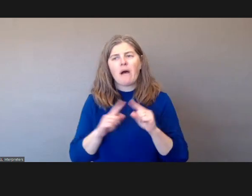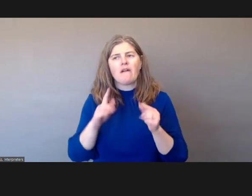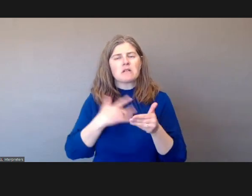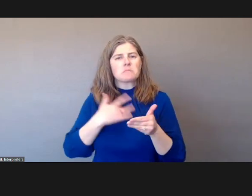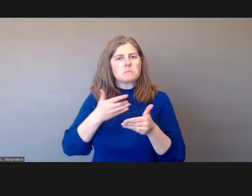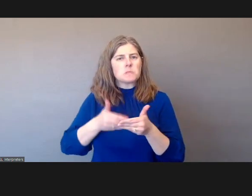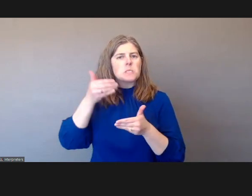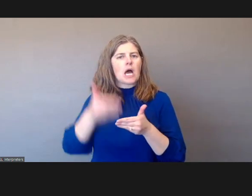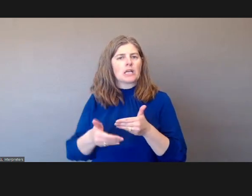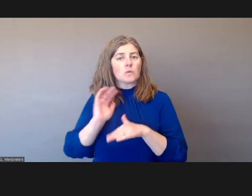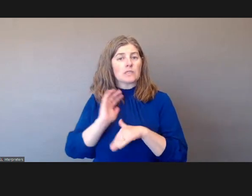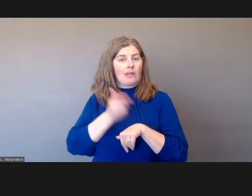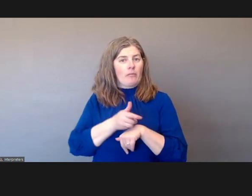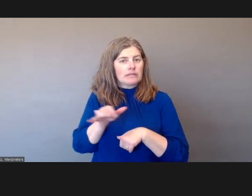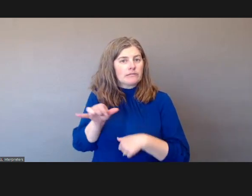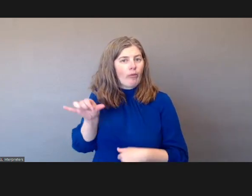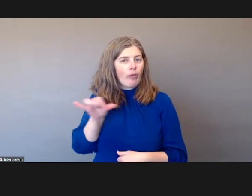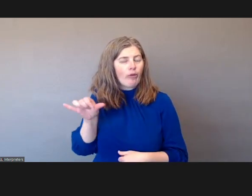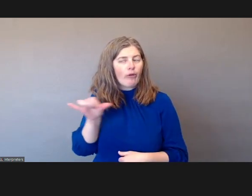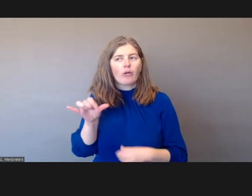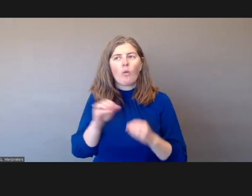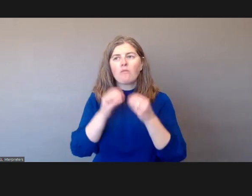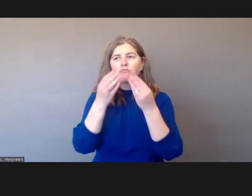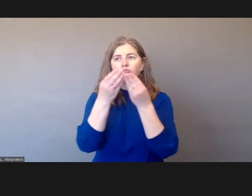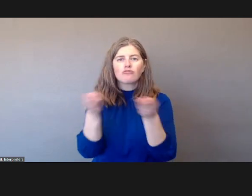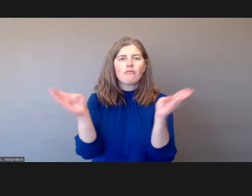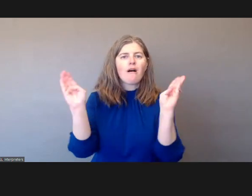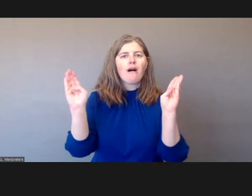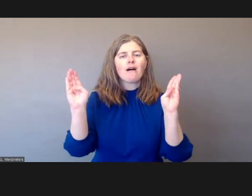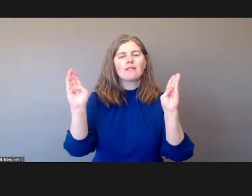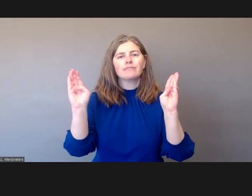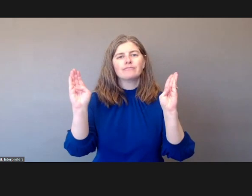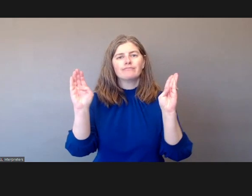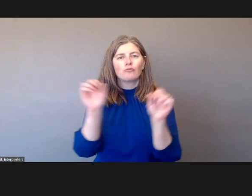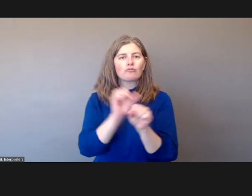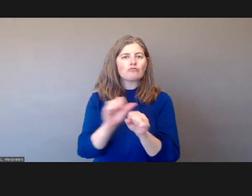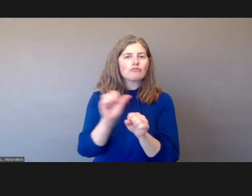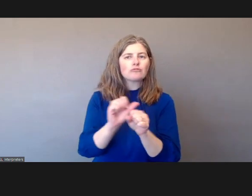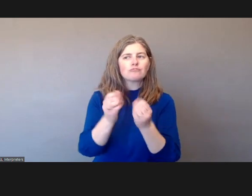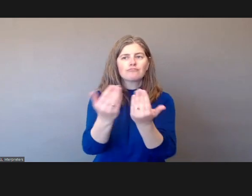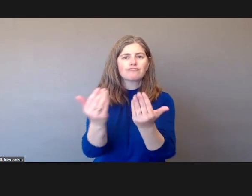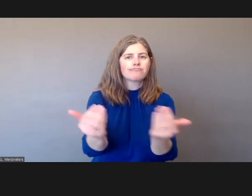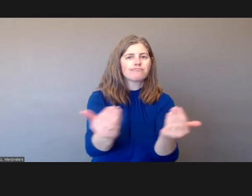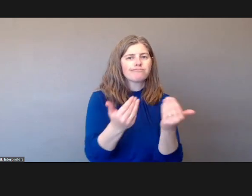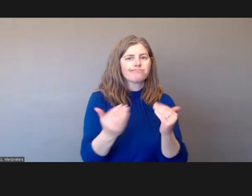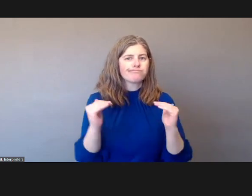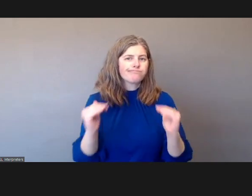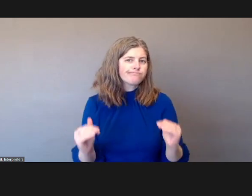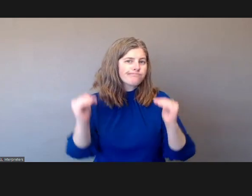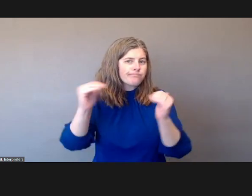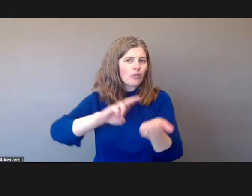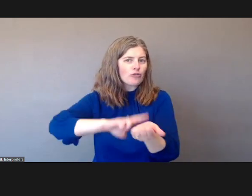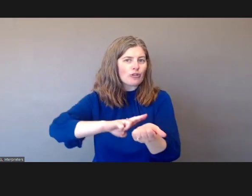is to set up a similar broad sweeping effort to enhance nursing staff. And then frankly,